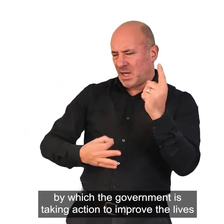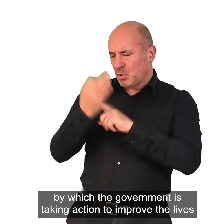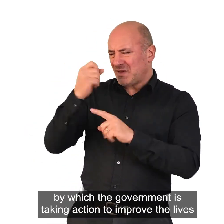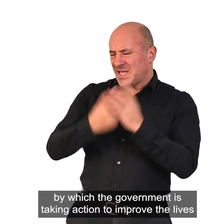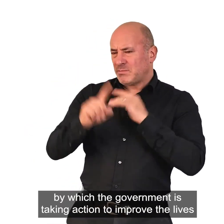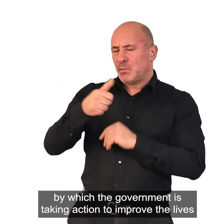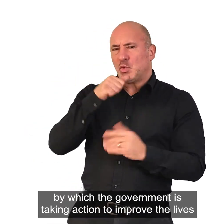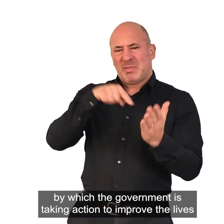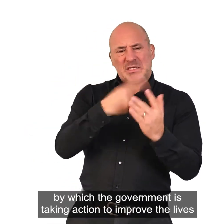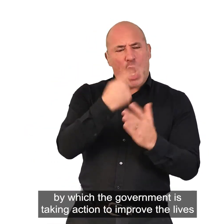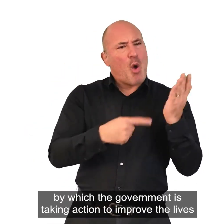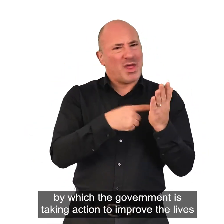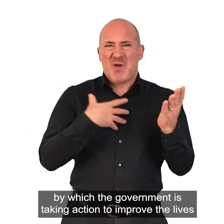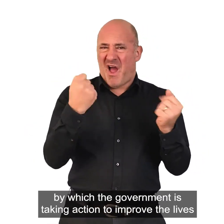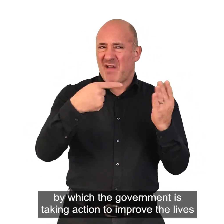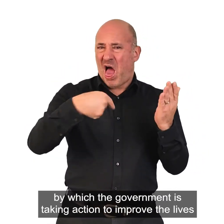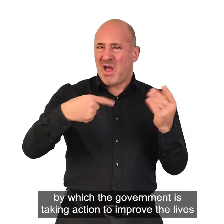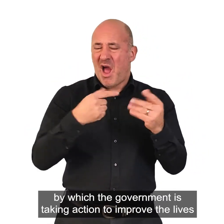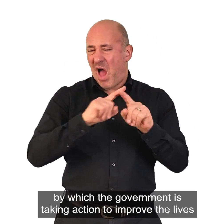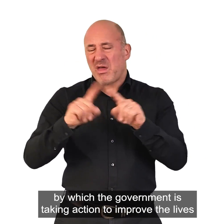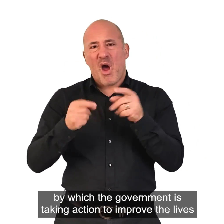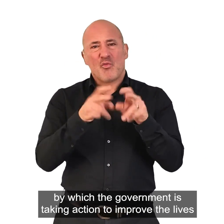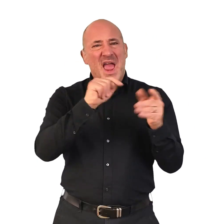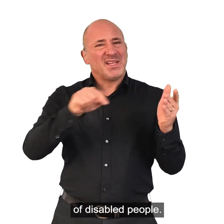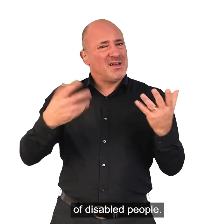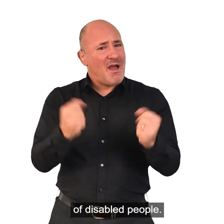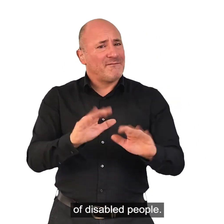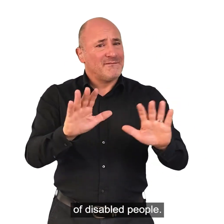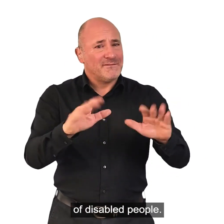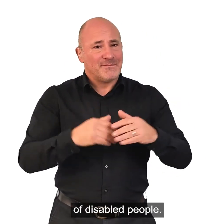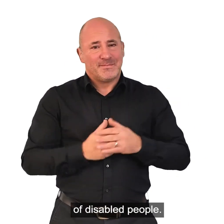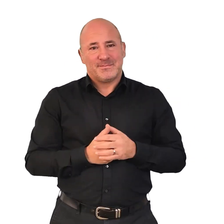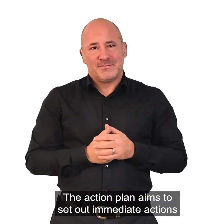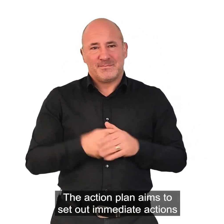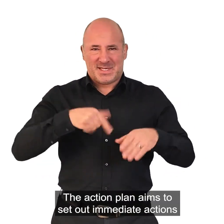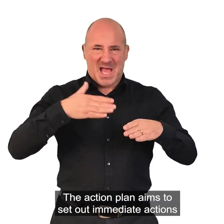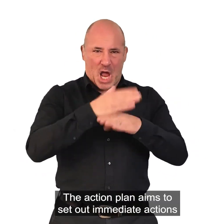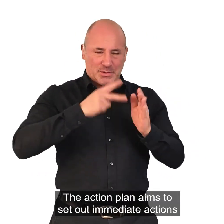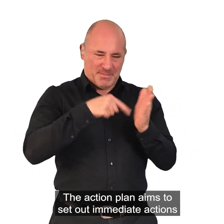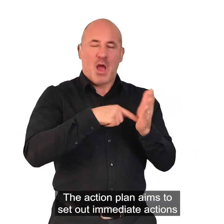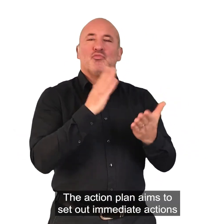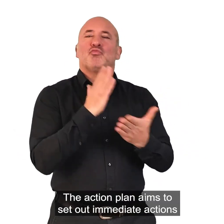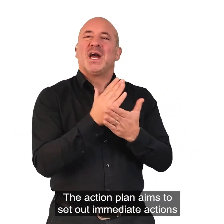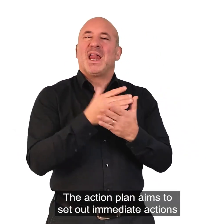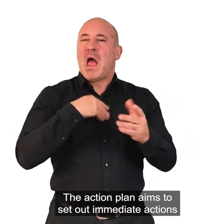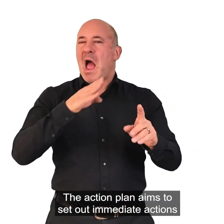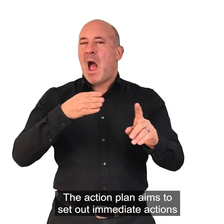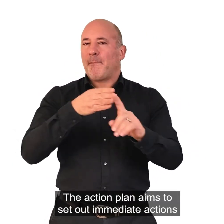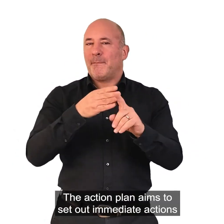government is taking action to improve the lives of disabled people. The Action Plan aims to set